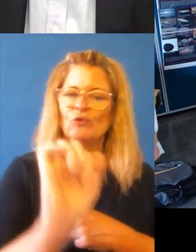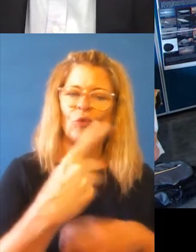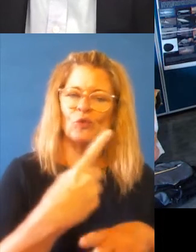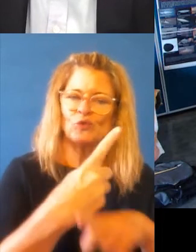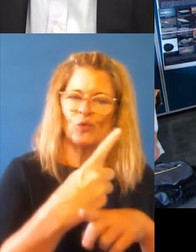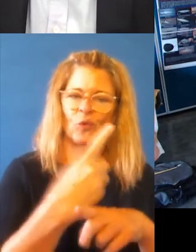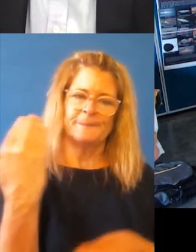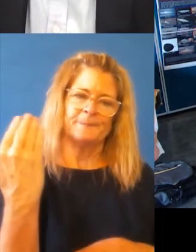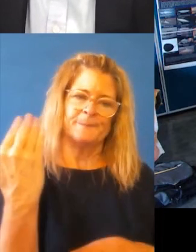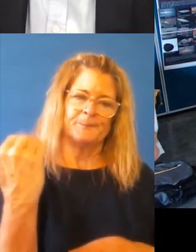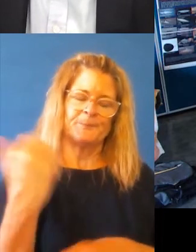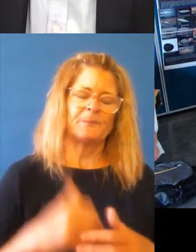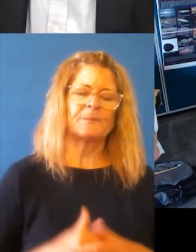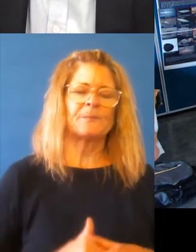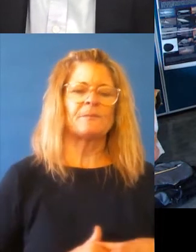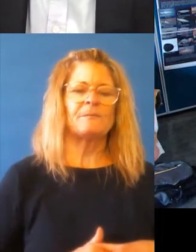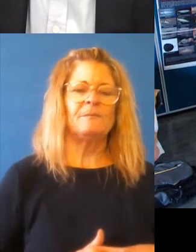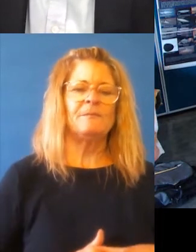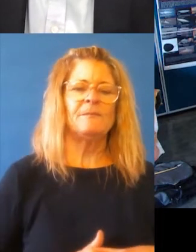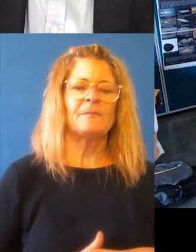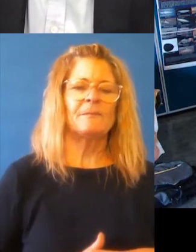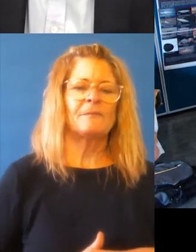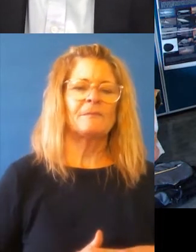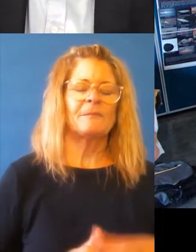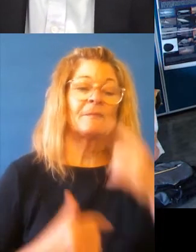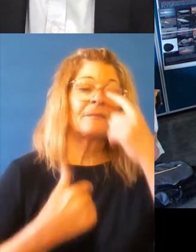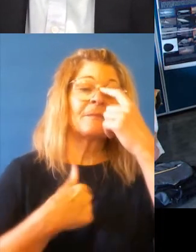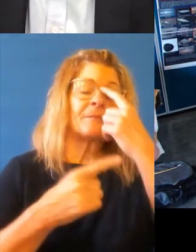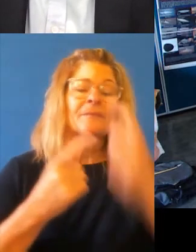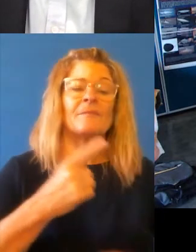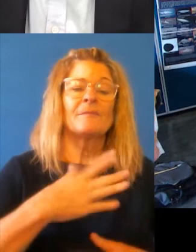us. I can't help but